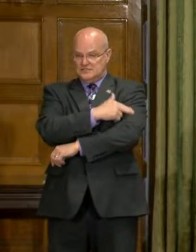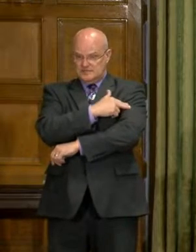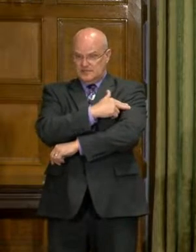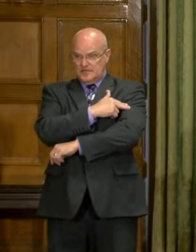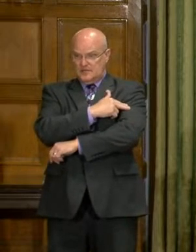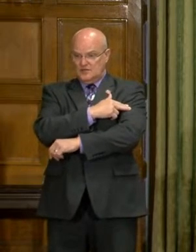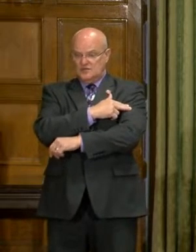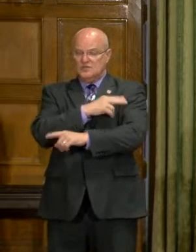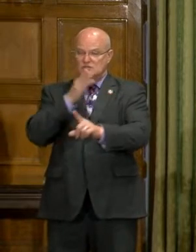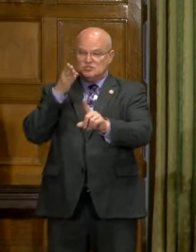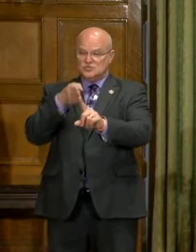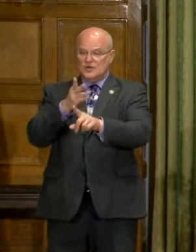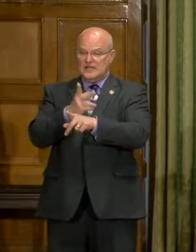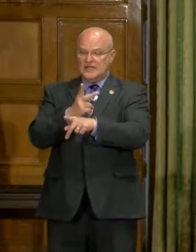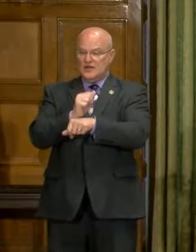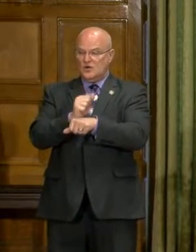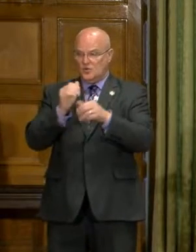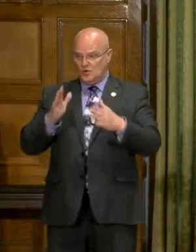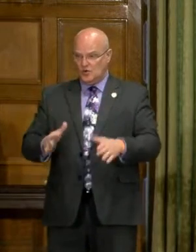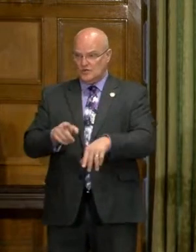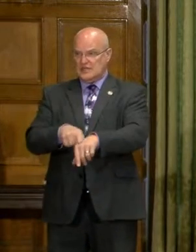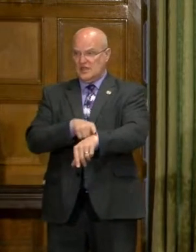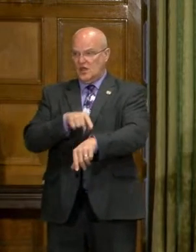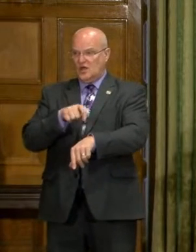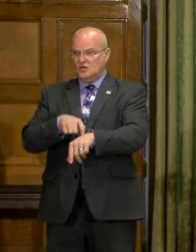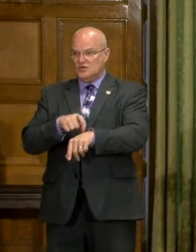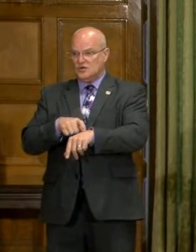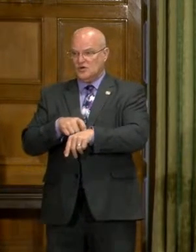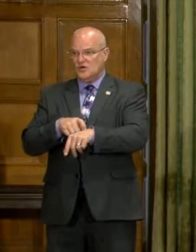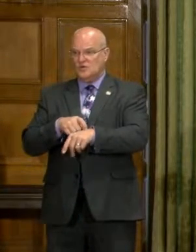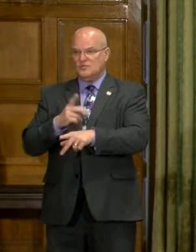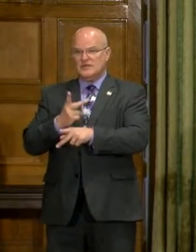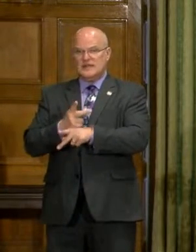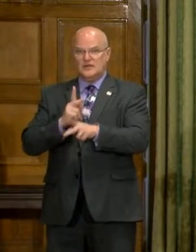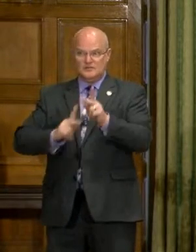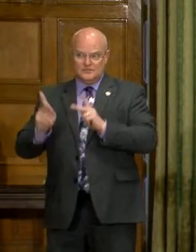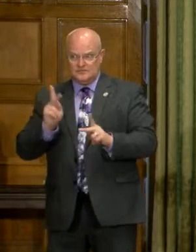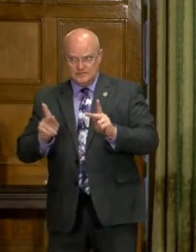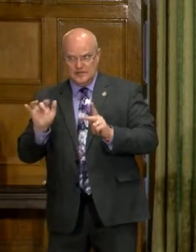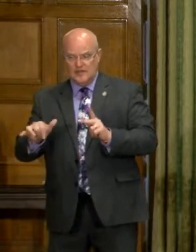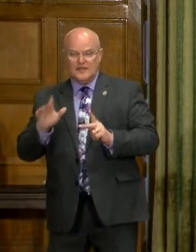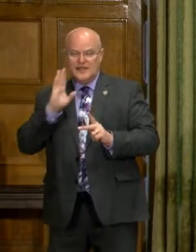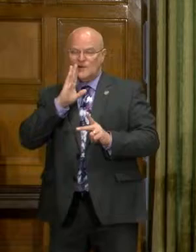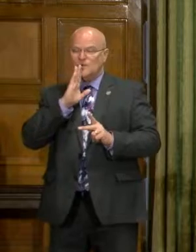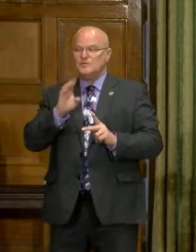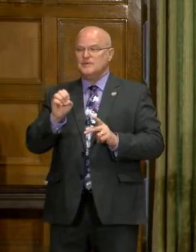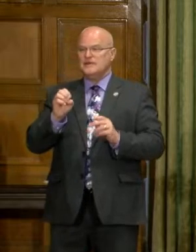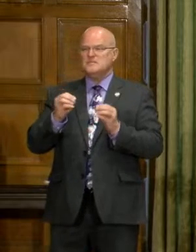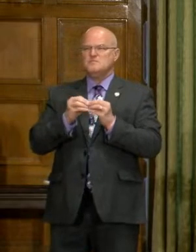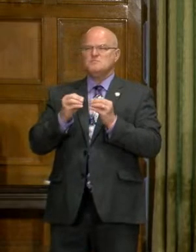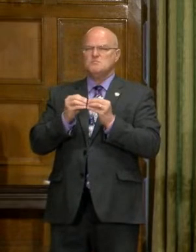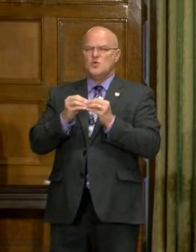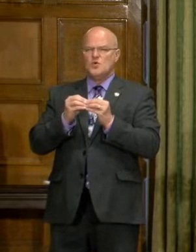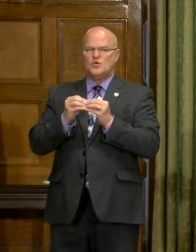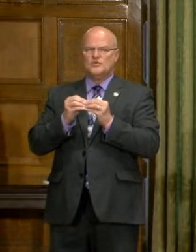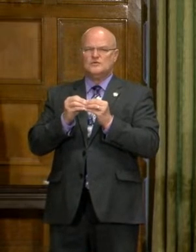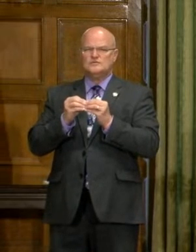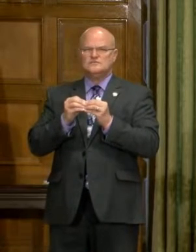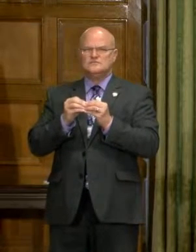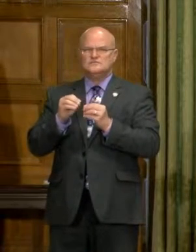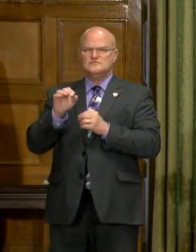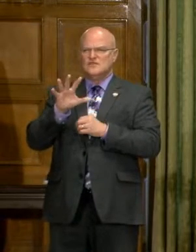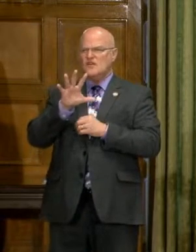hospital direct care workers and long-term other personnel will be more in the range